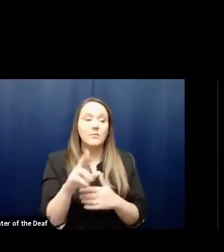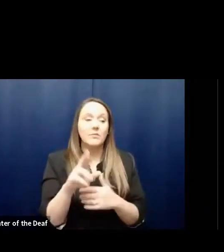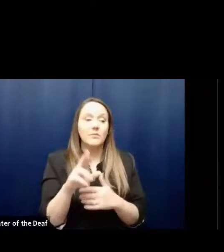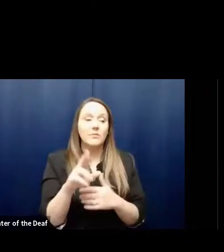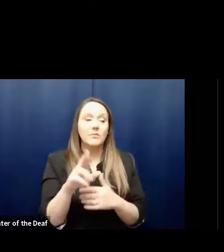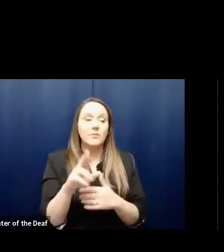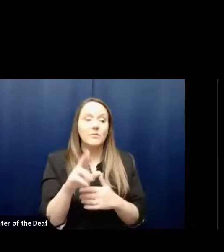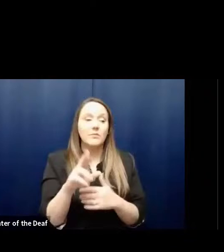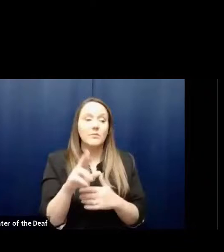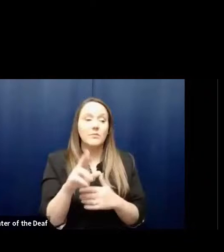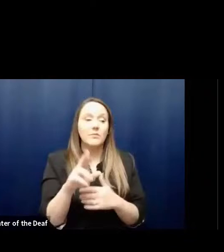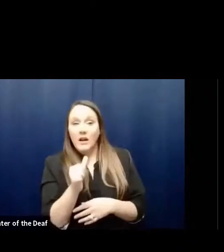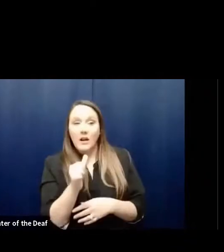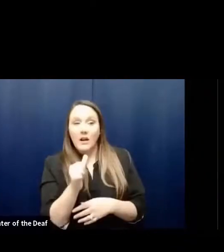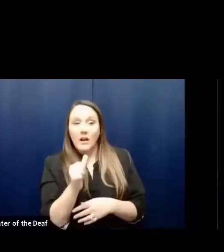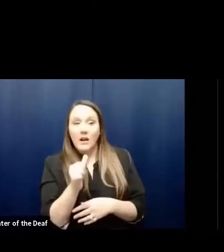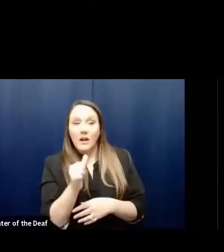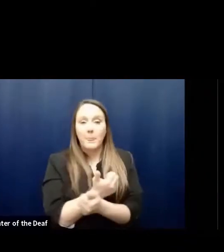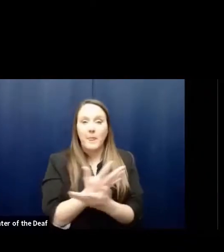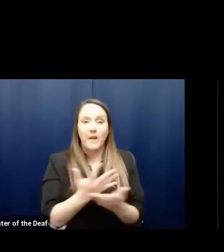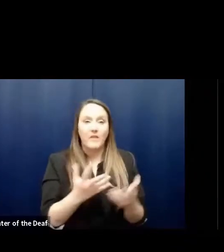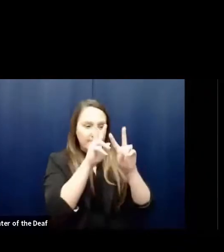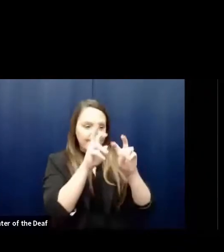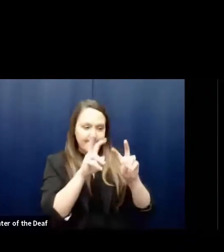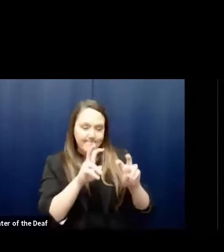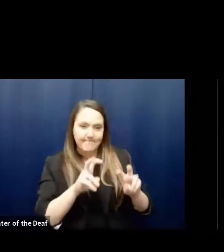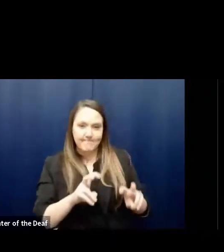Or are they not? All of those things get taken into